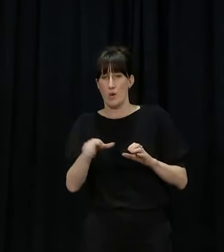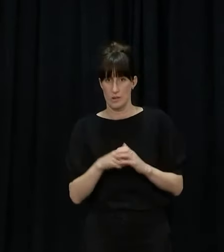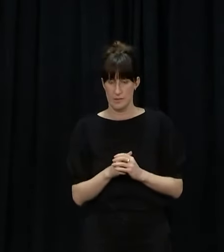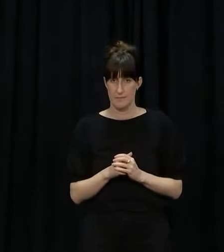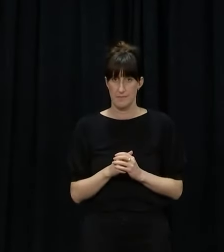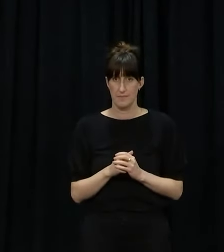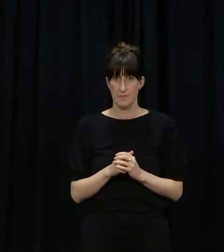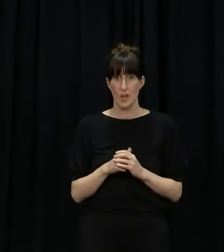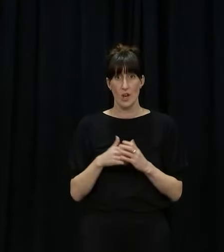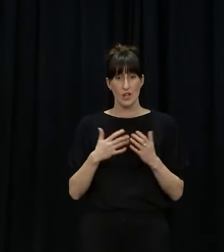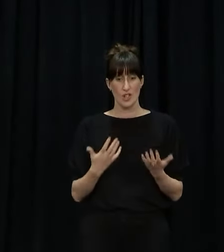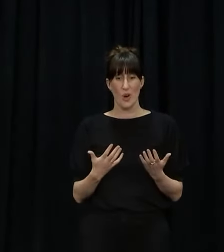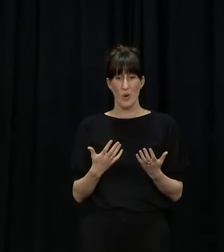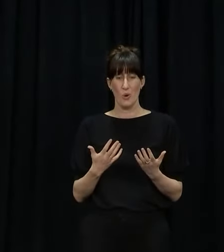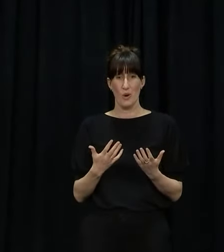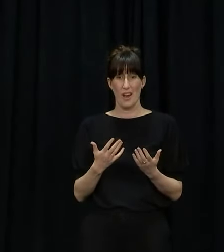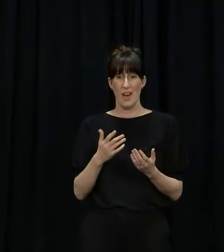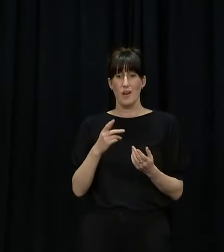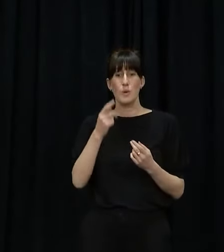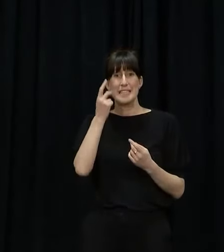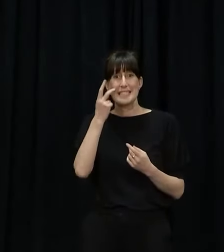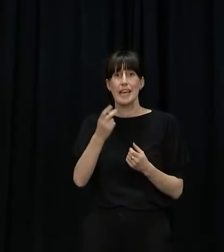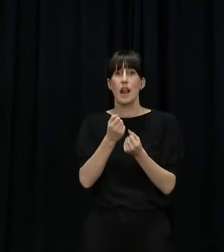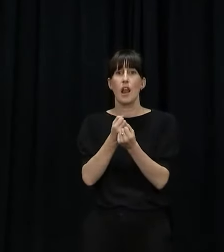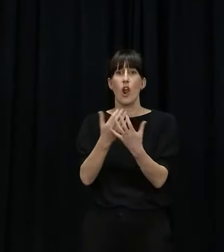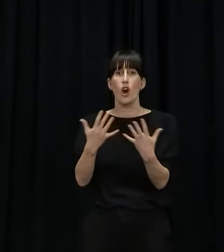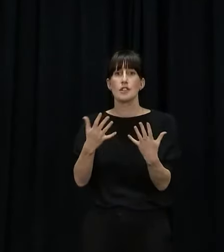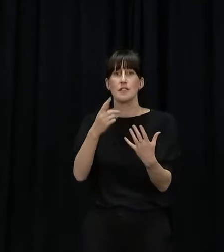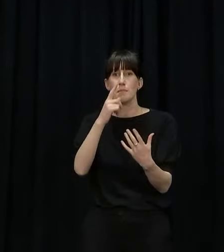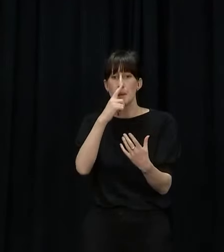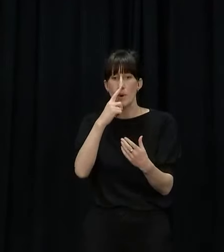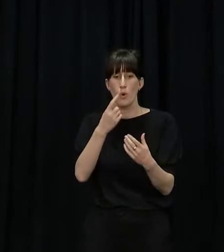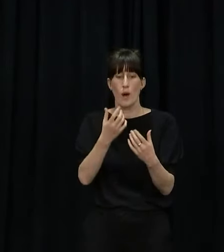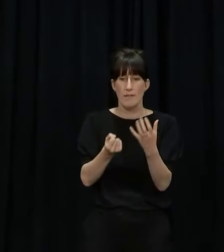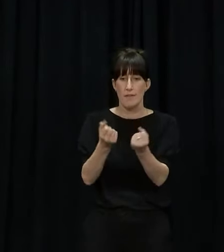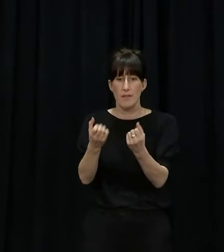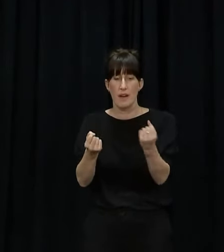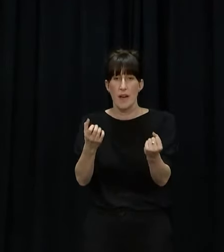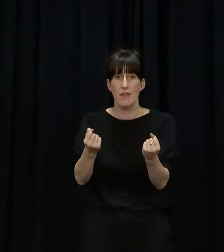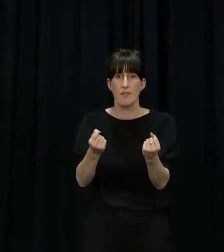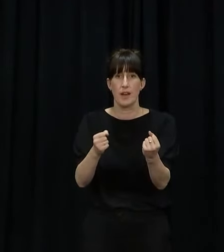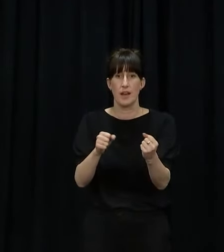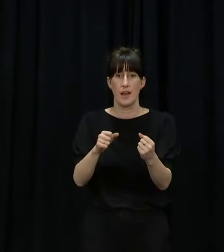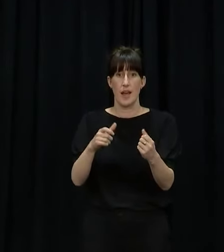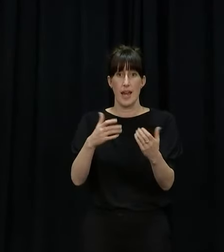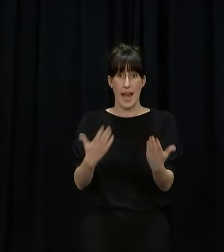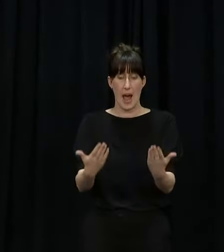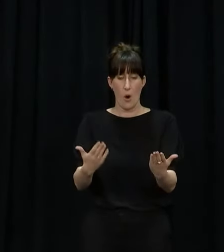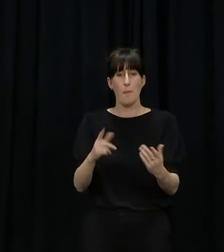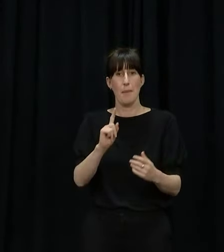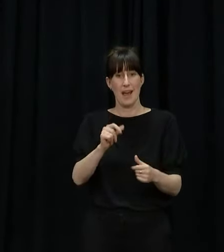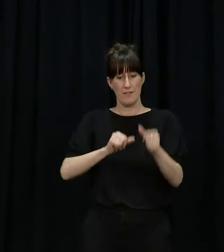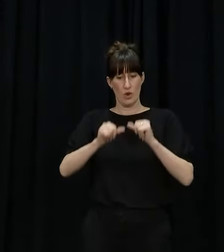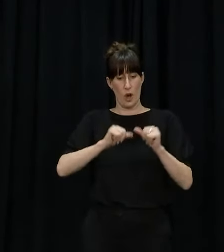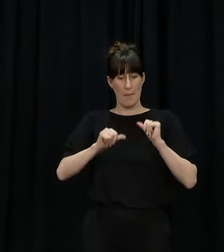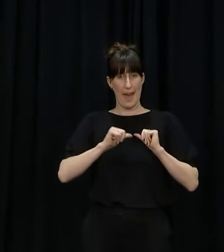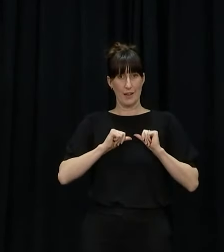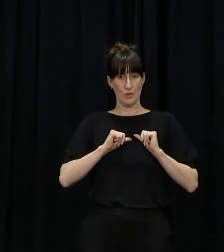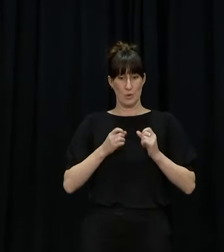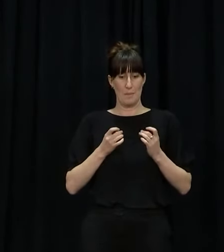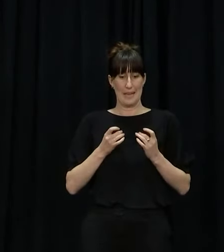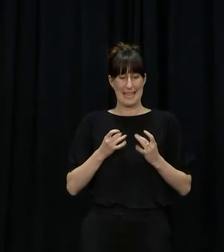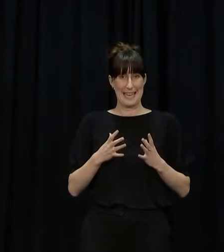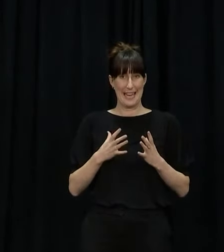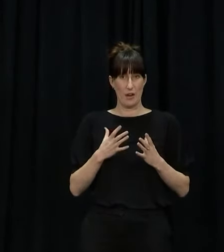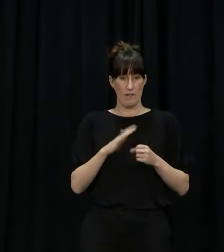there could be relatively few cases upstream, as in people who picked up the virus from the very beginning of the chain. That's simply because